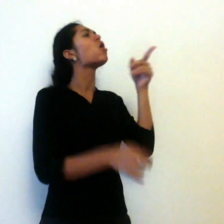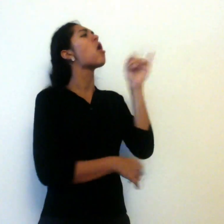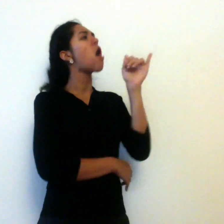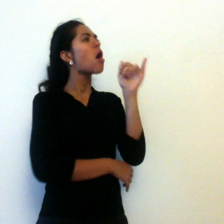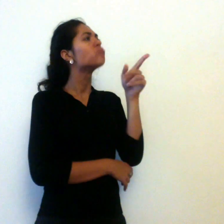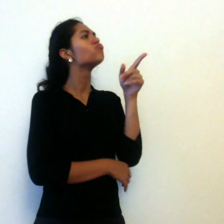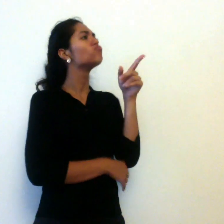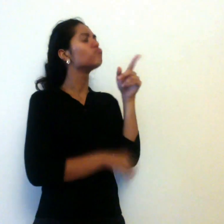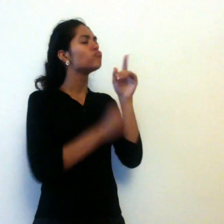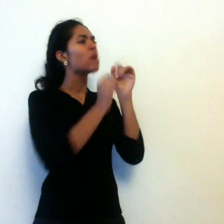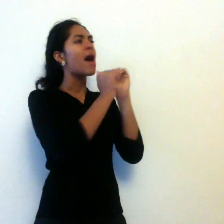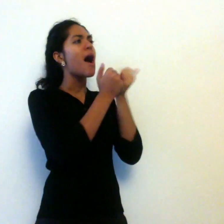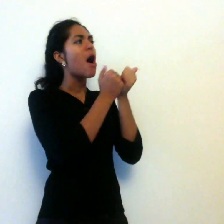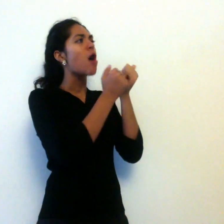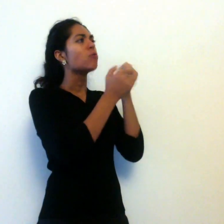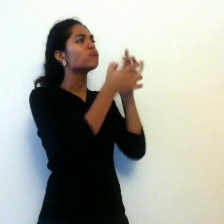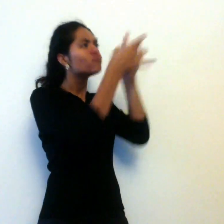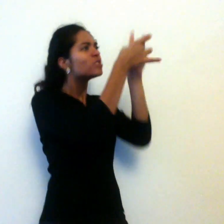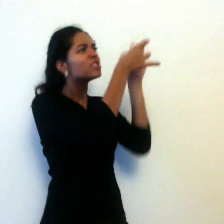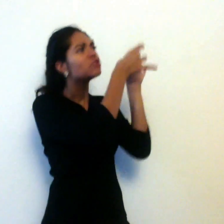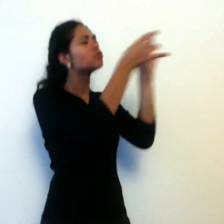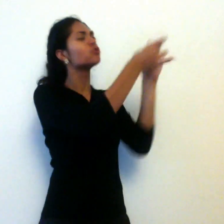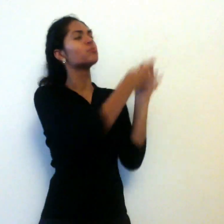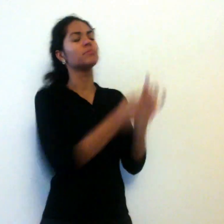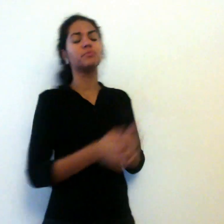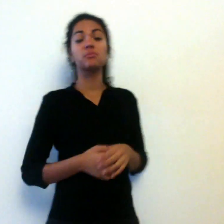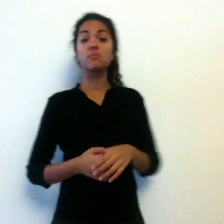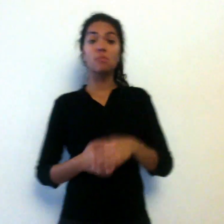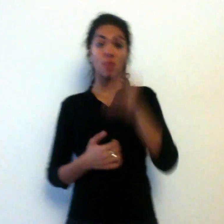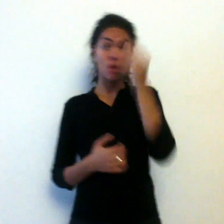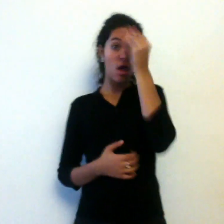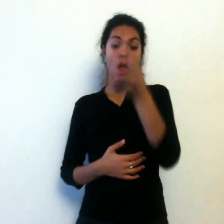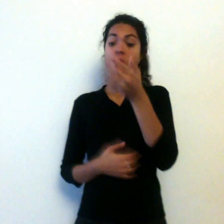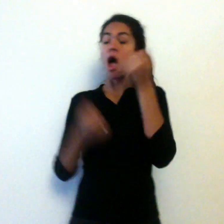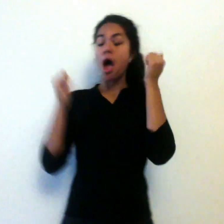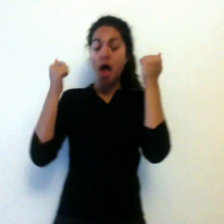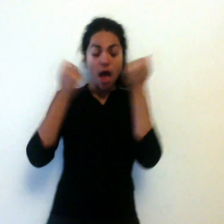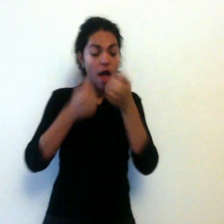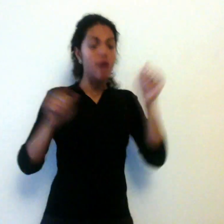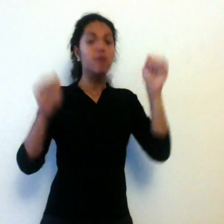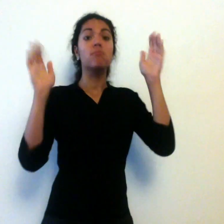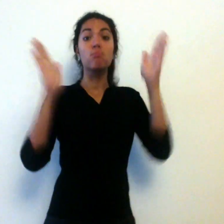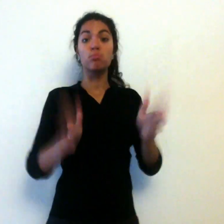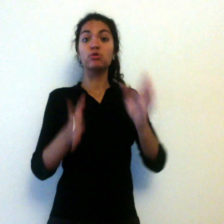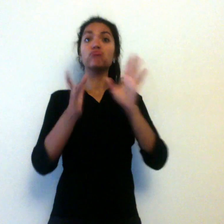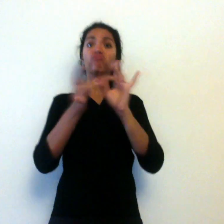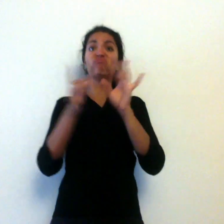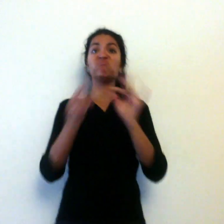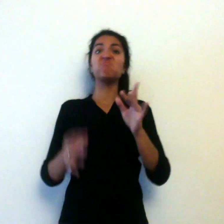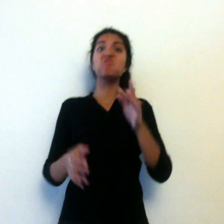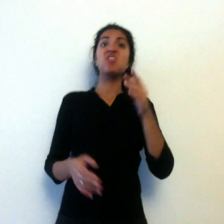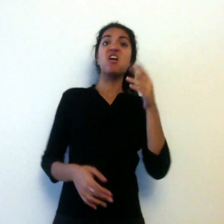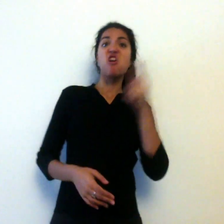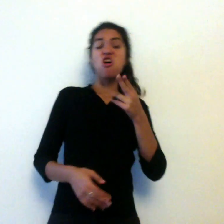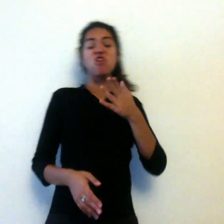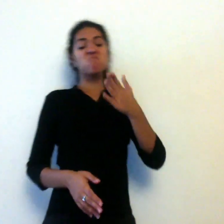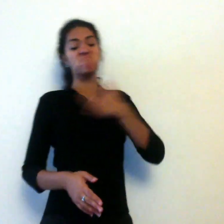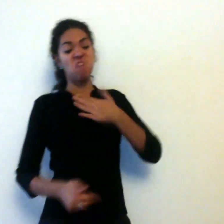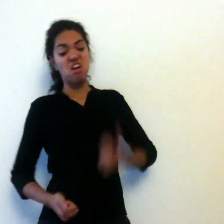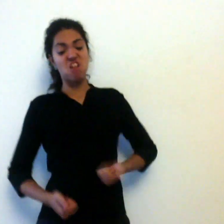any testimony anywhere where a life has been messed up, and somewhere behind the recesses of that